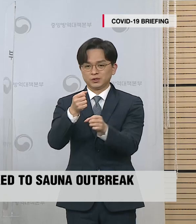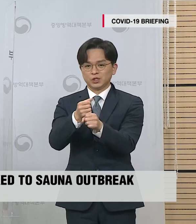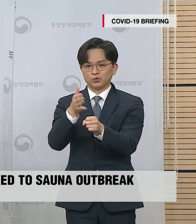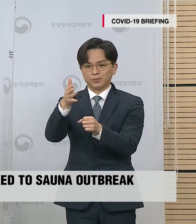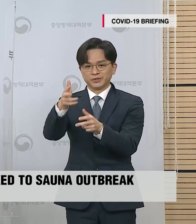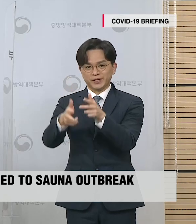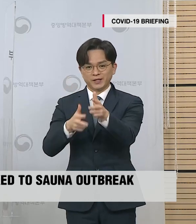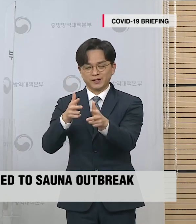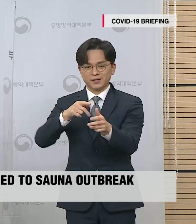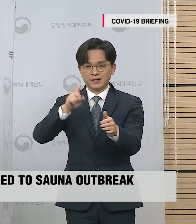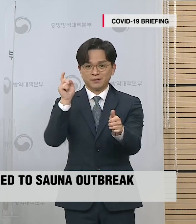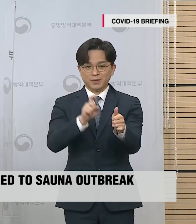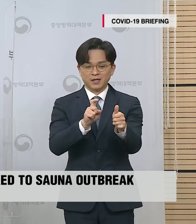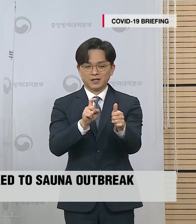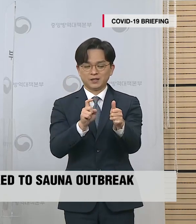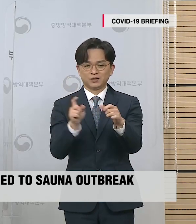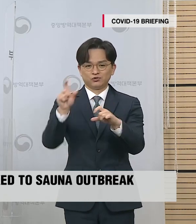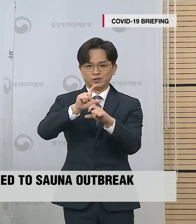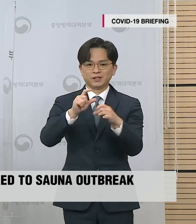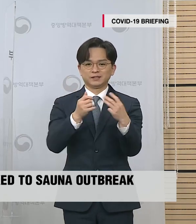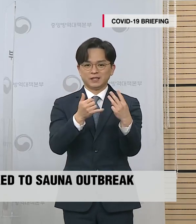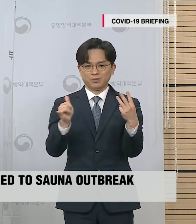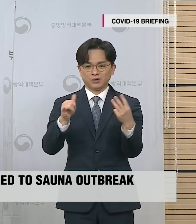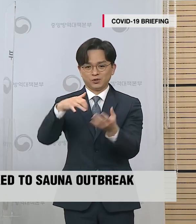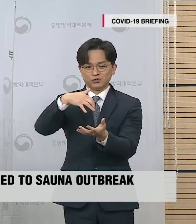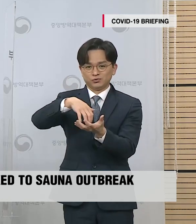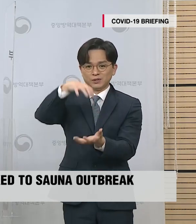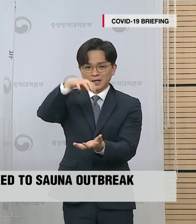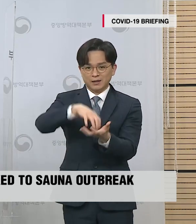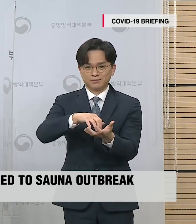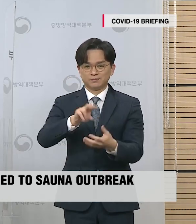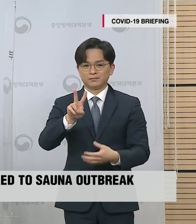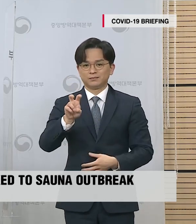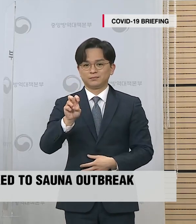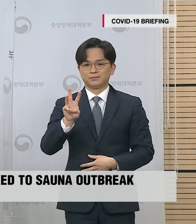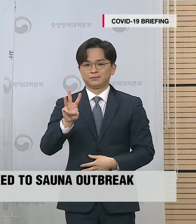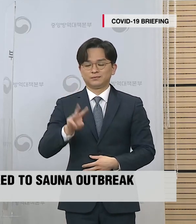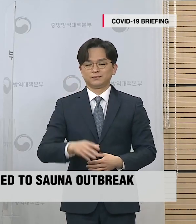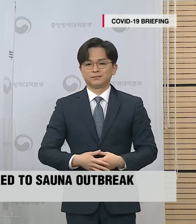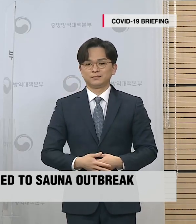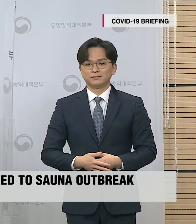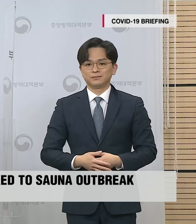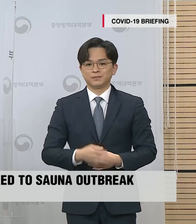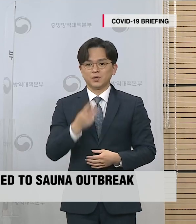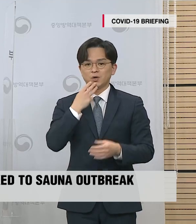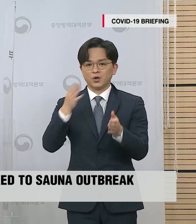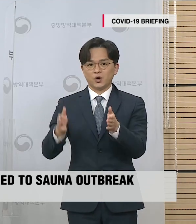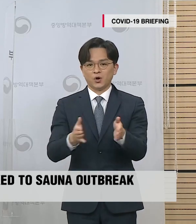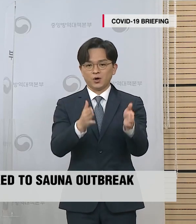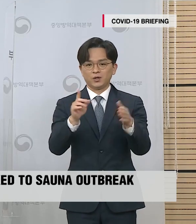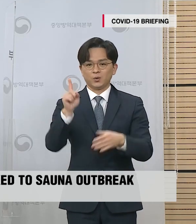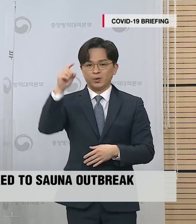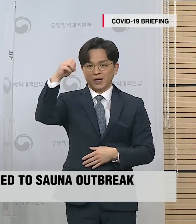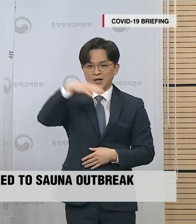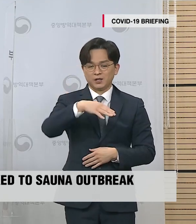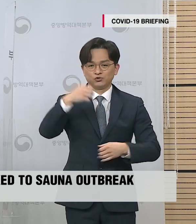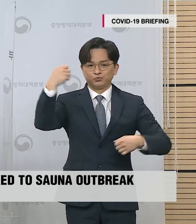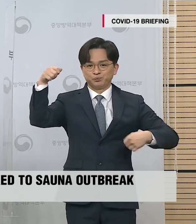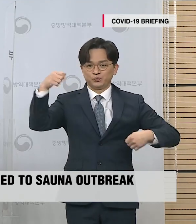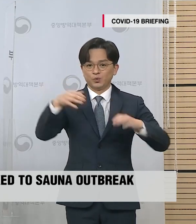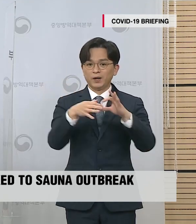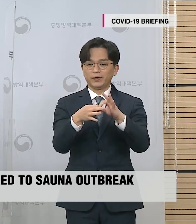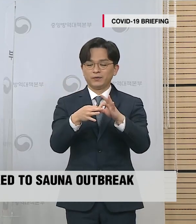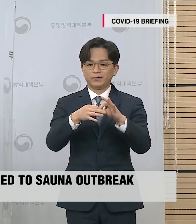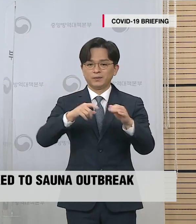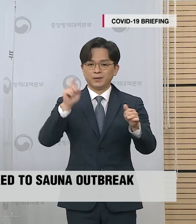Protection Center and the Pocheon city manufacturer, we have 3 additional patients being confirmed with a total of 23 being confirmed to date. And